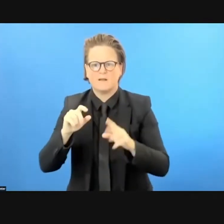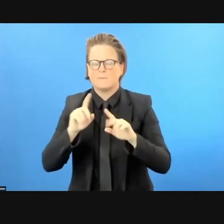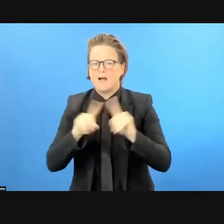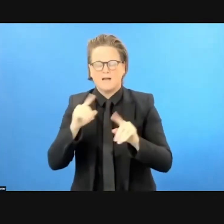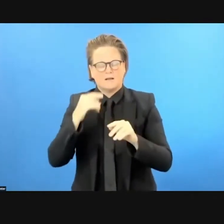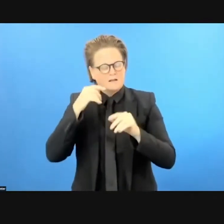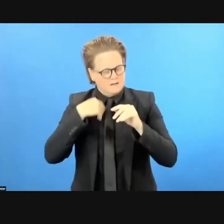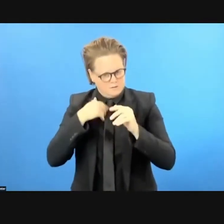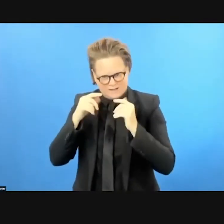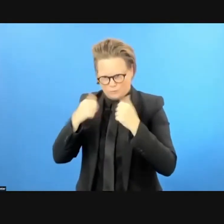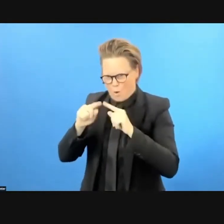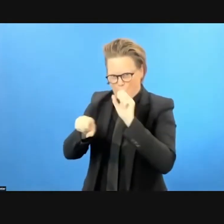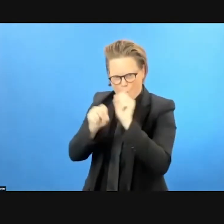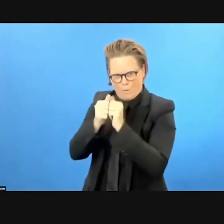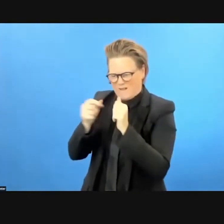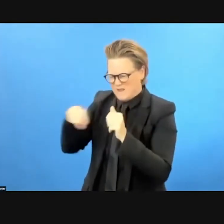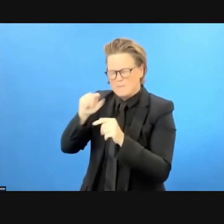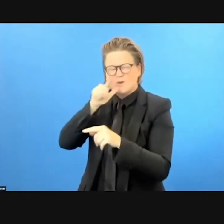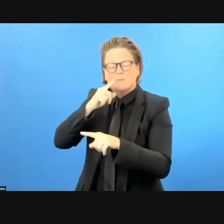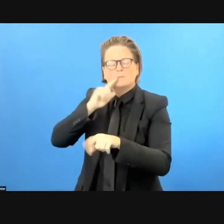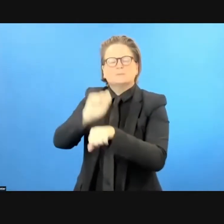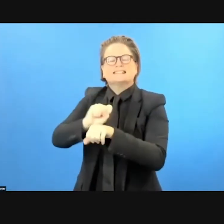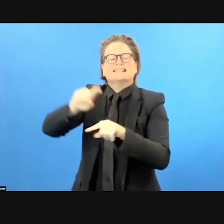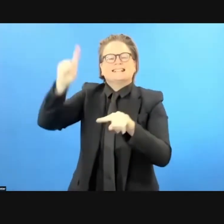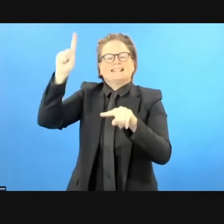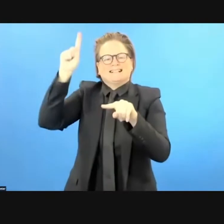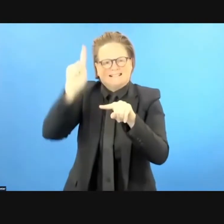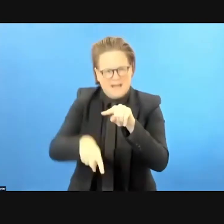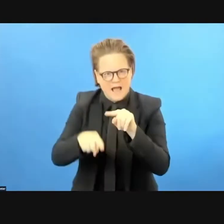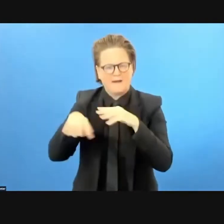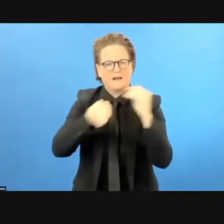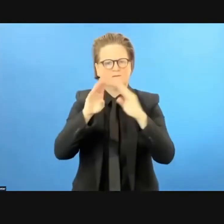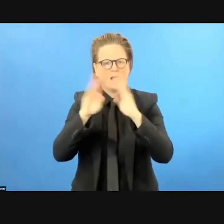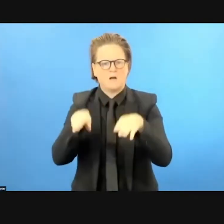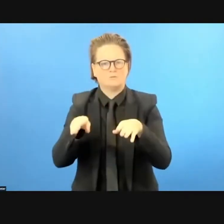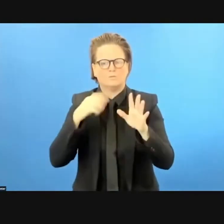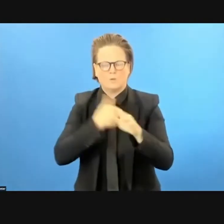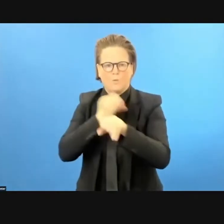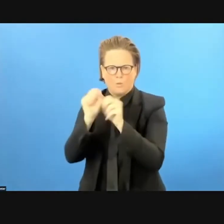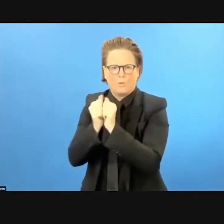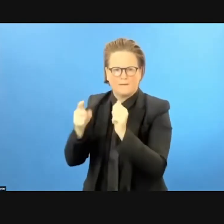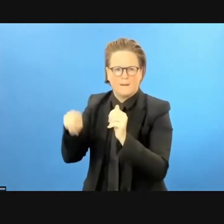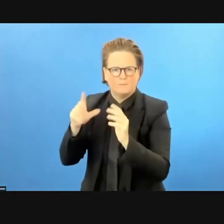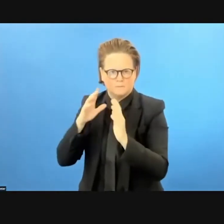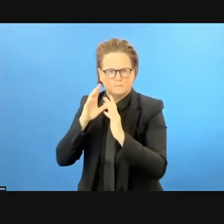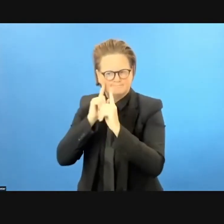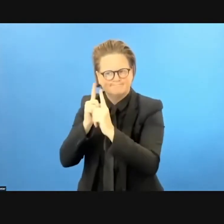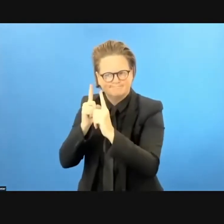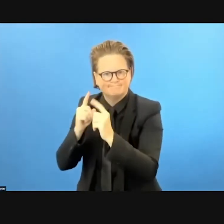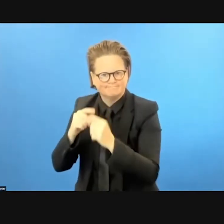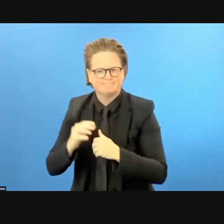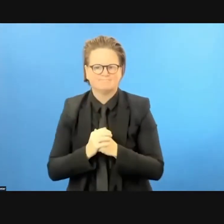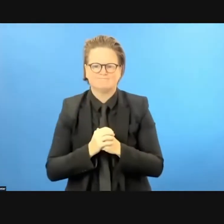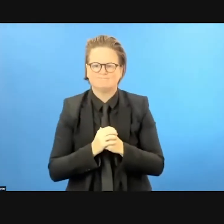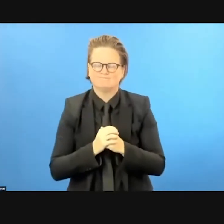with. And we are also rolling out the mobile vaccine for those that are homebound and unable, due to functional